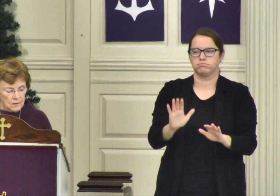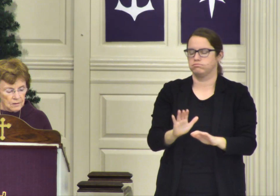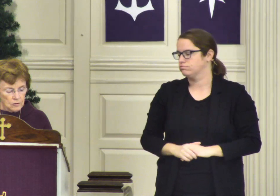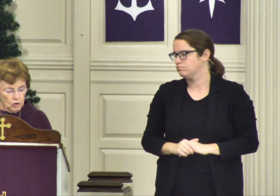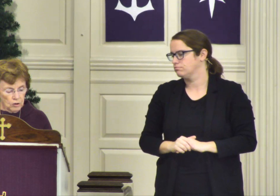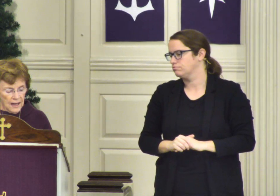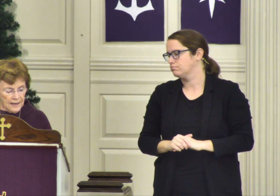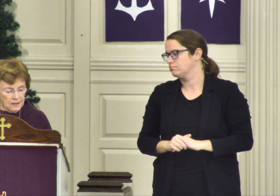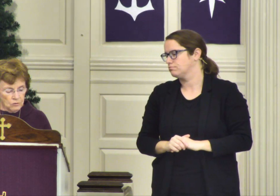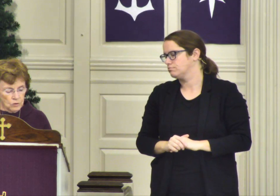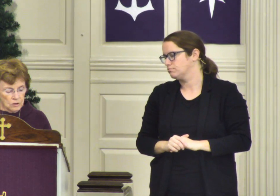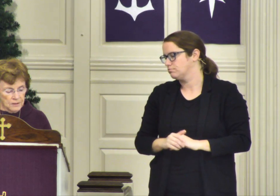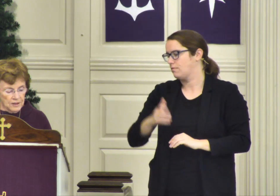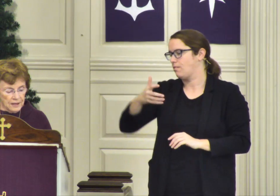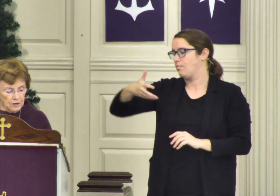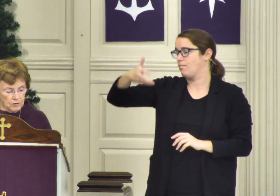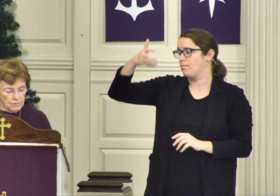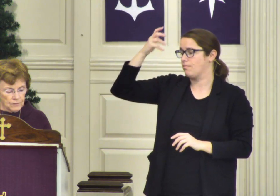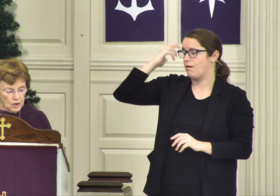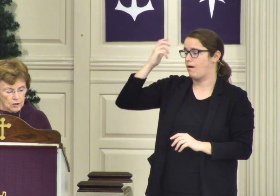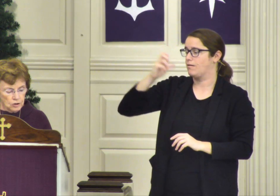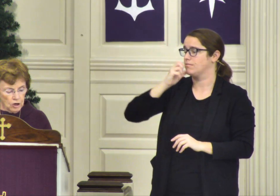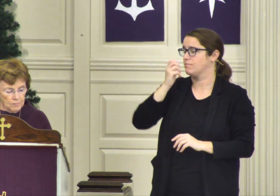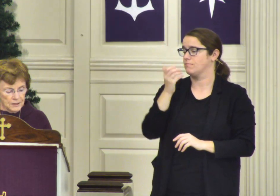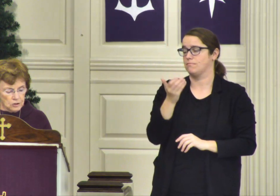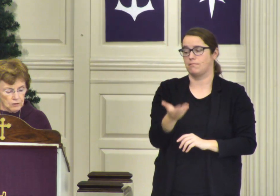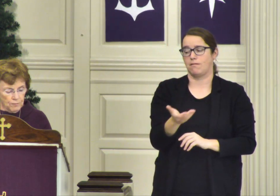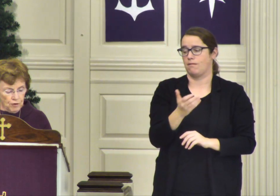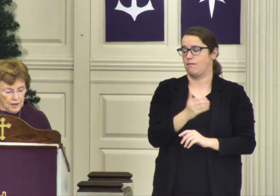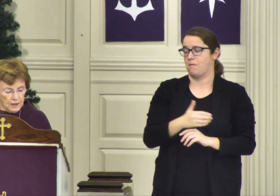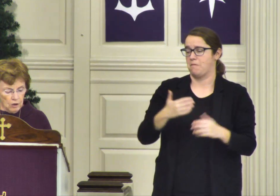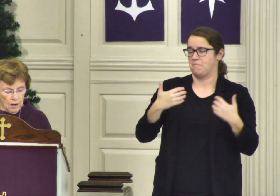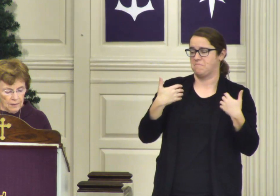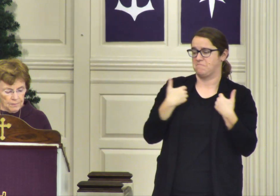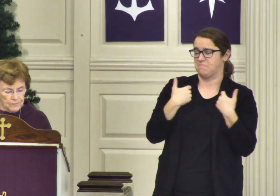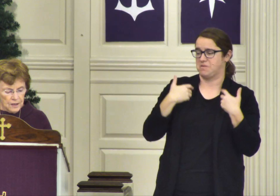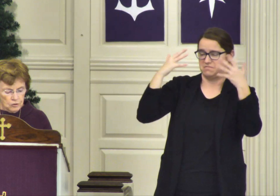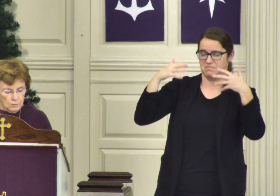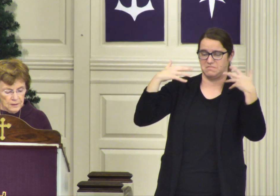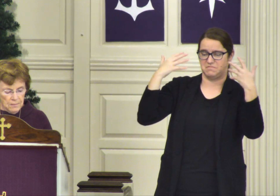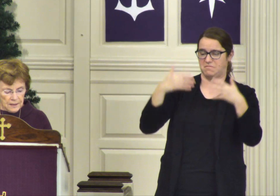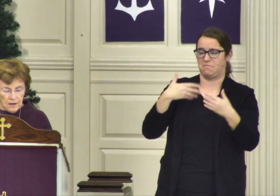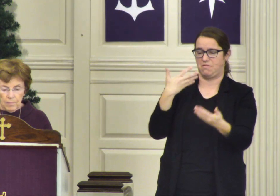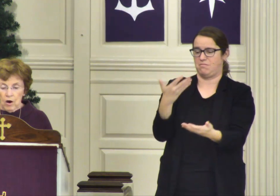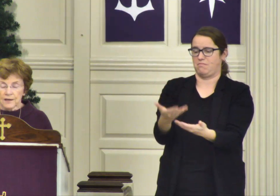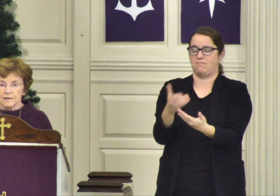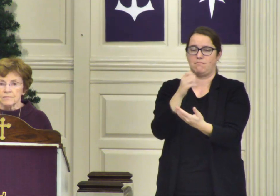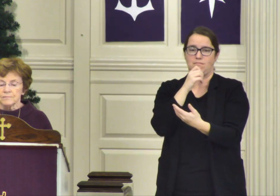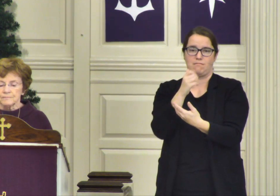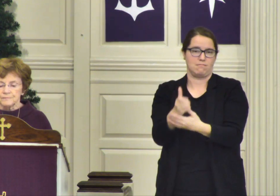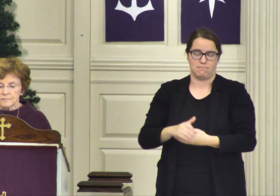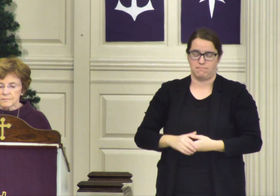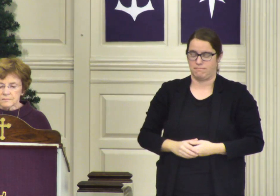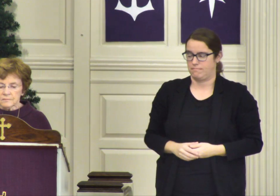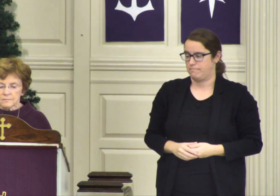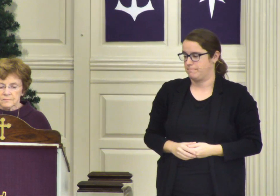No lion will be there, nor beast of prey go up to be met upon it.